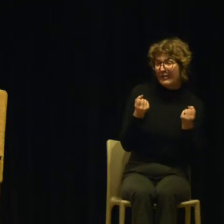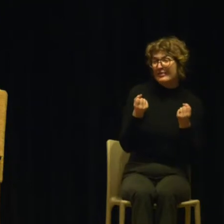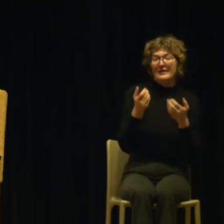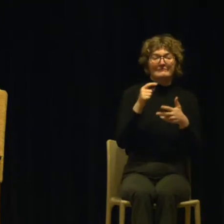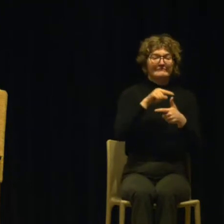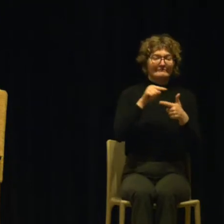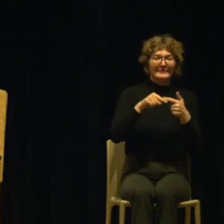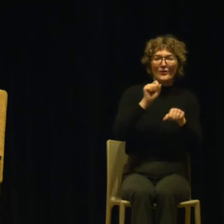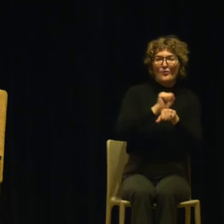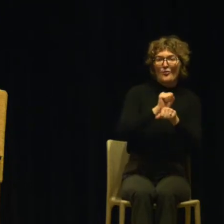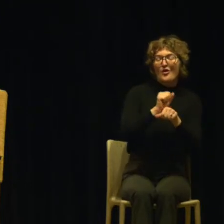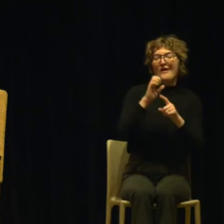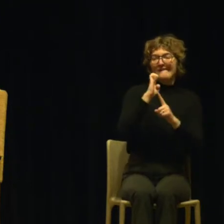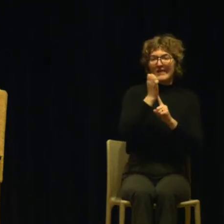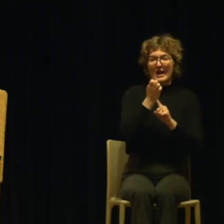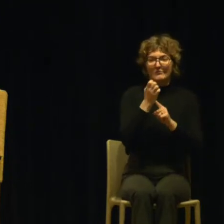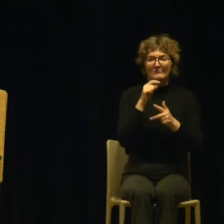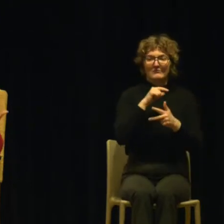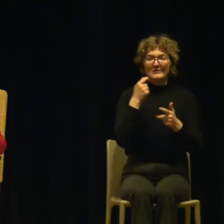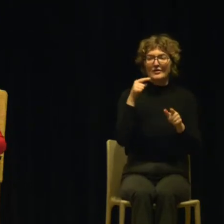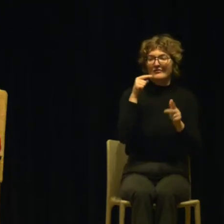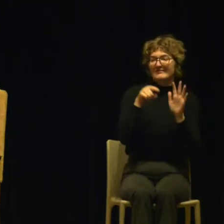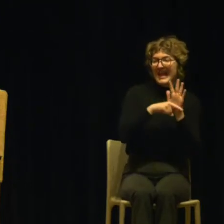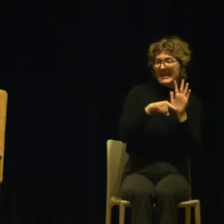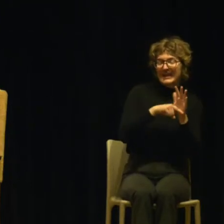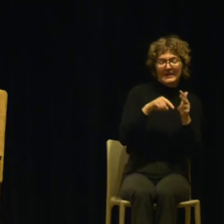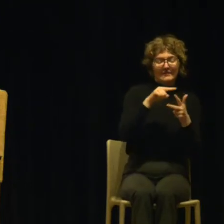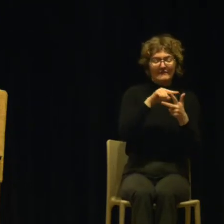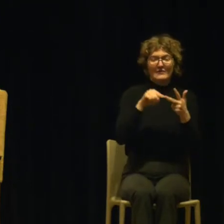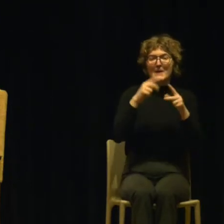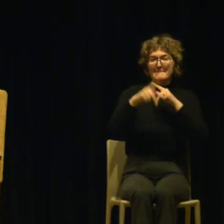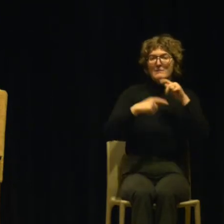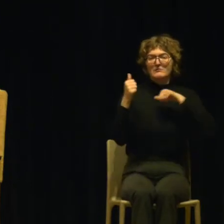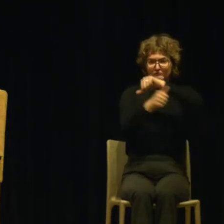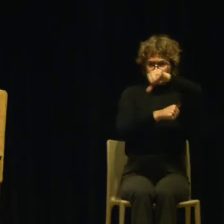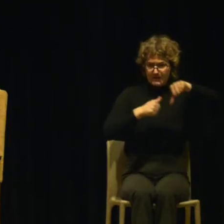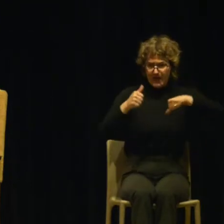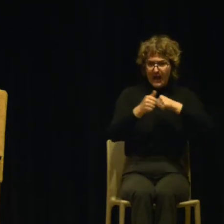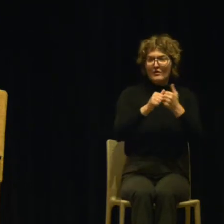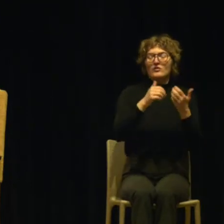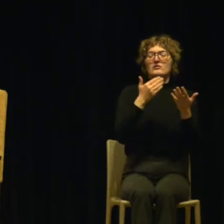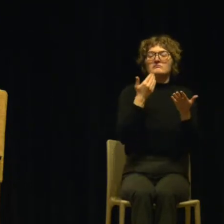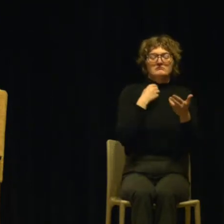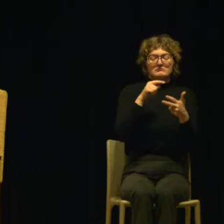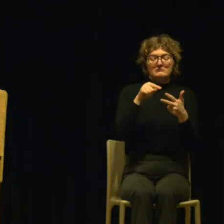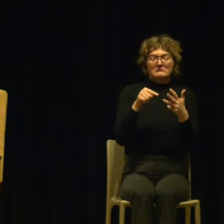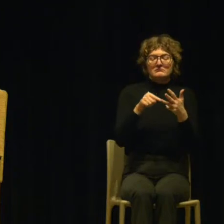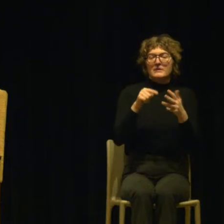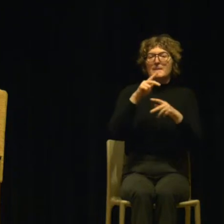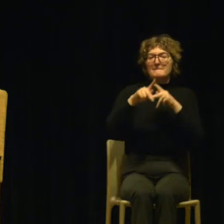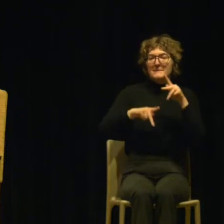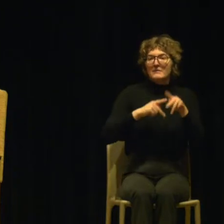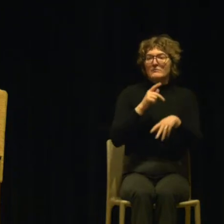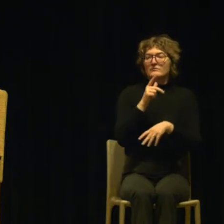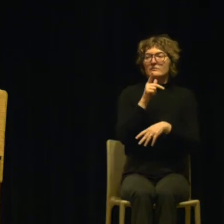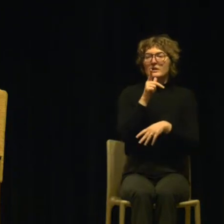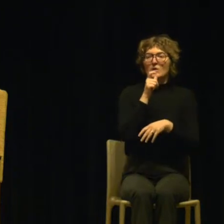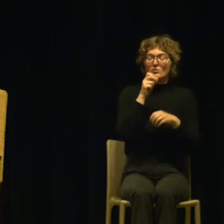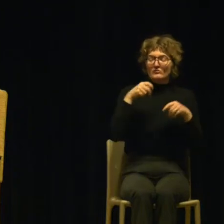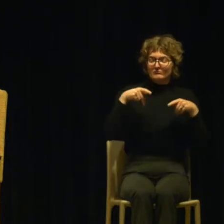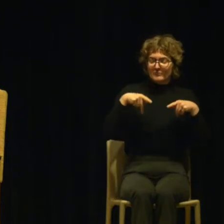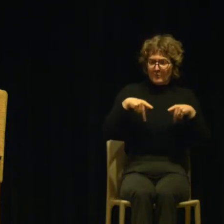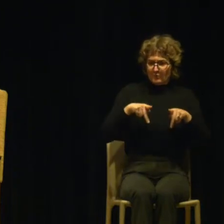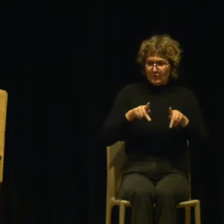work environments, the people that you associate with, you know, the people who are doing that, you allow